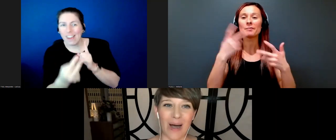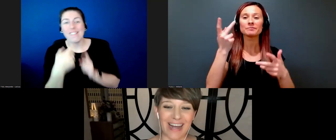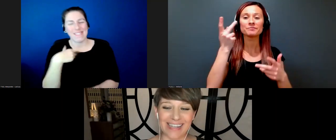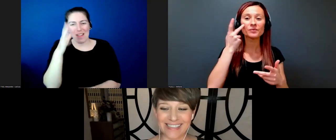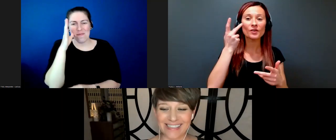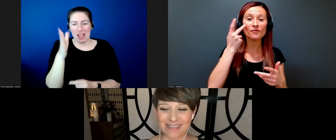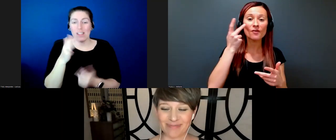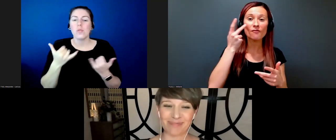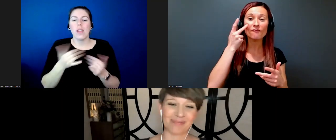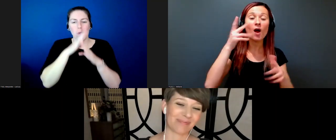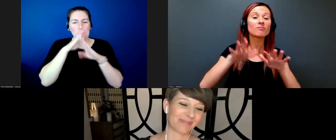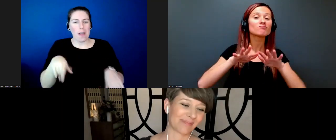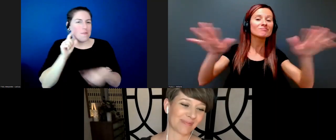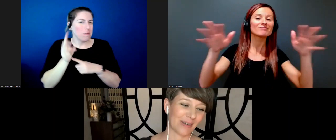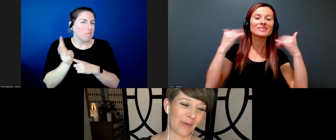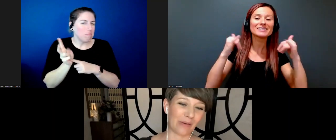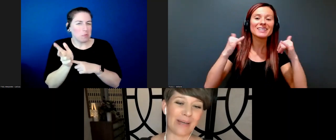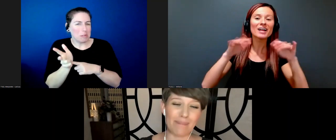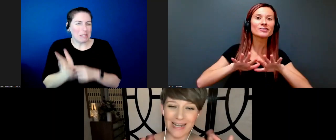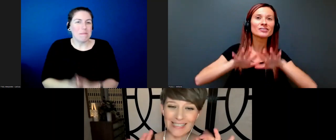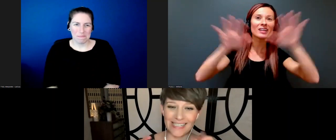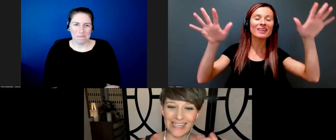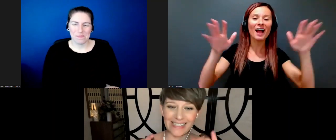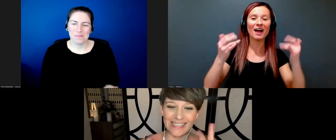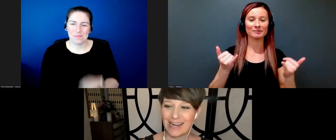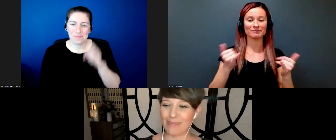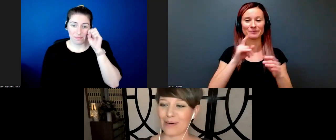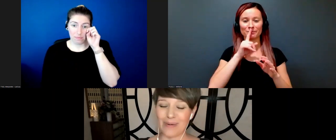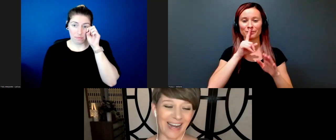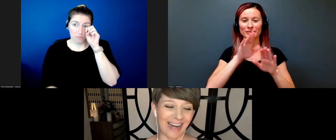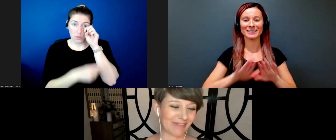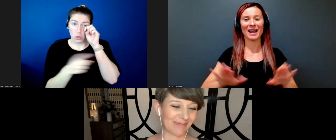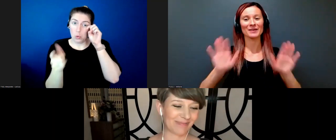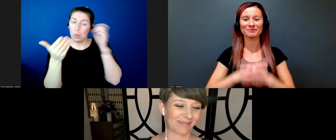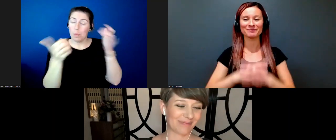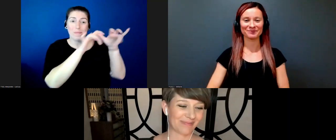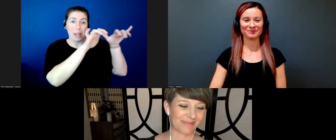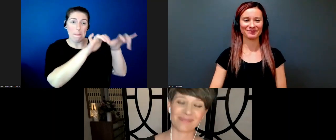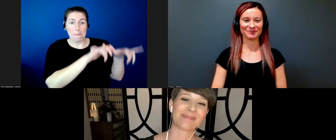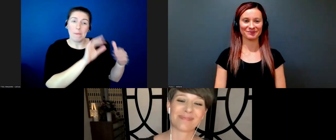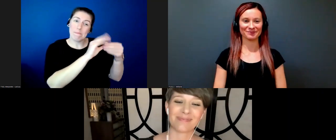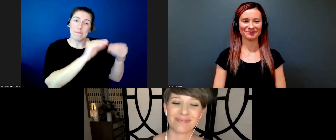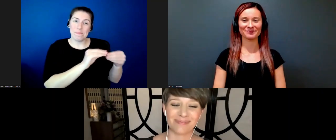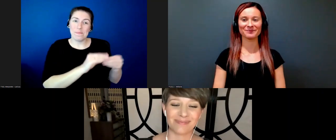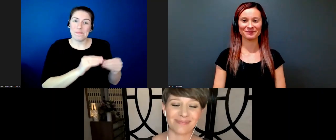of quiet while we Menti and type away.